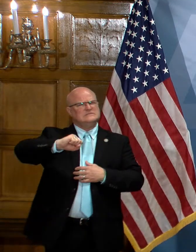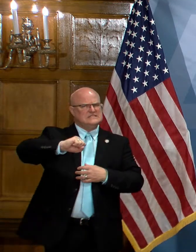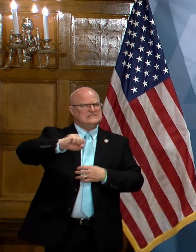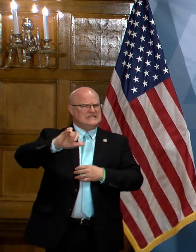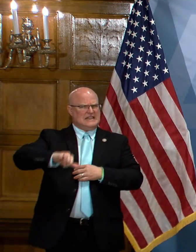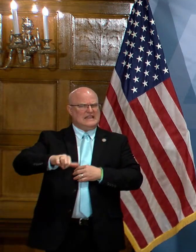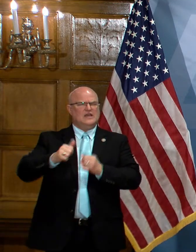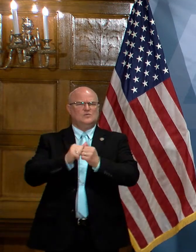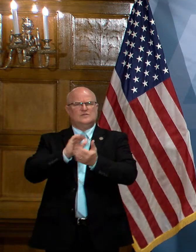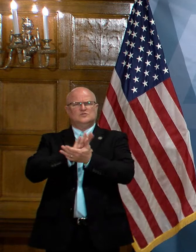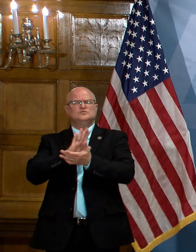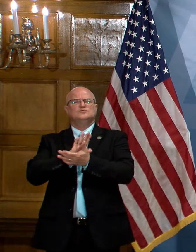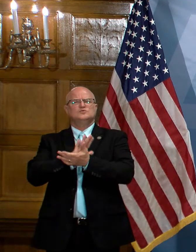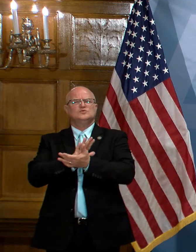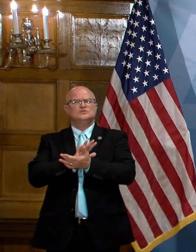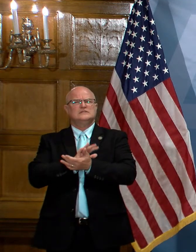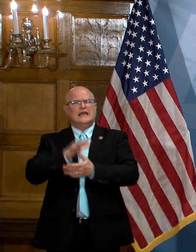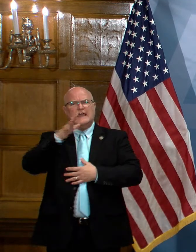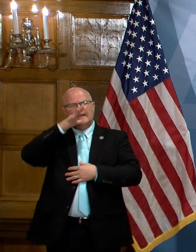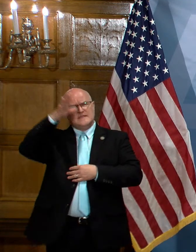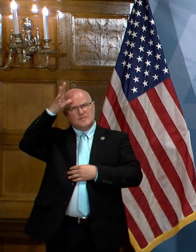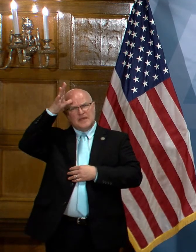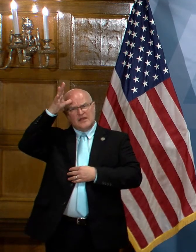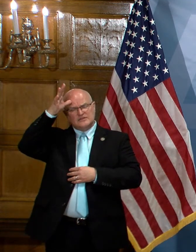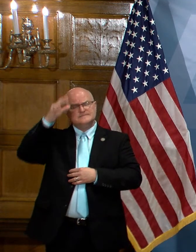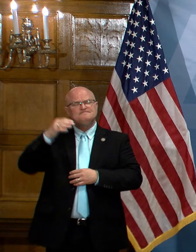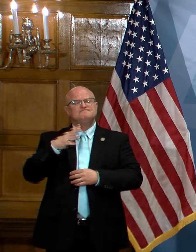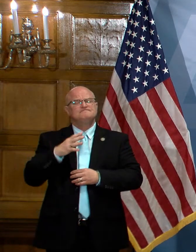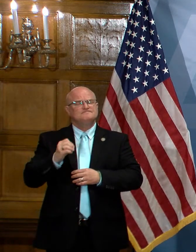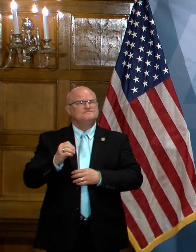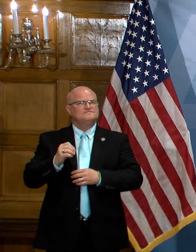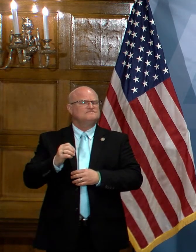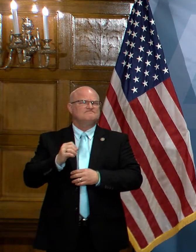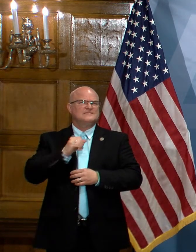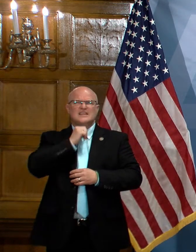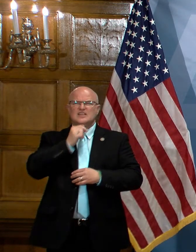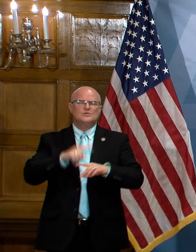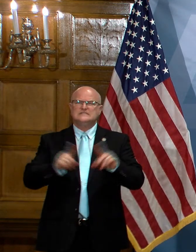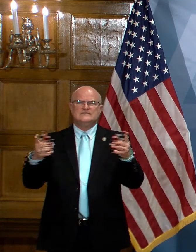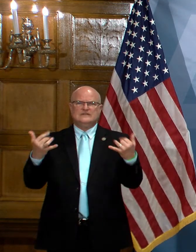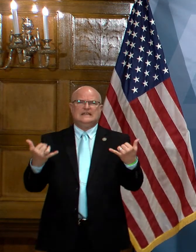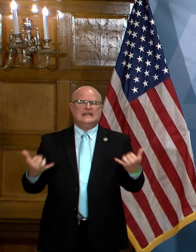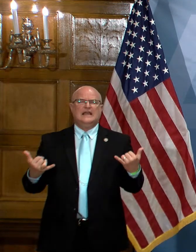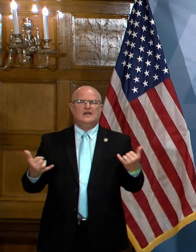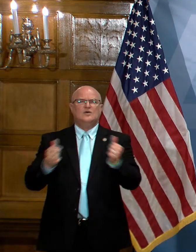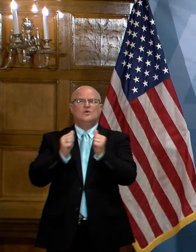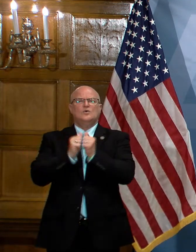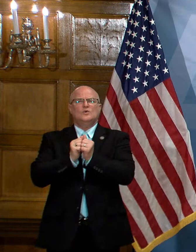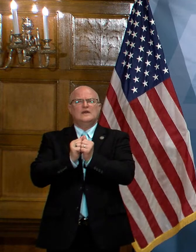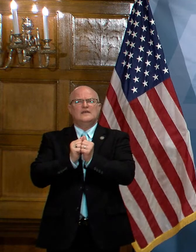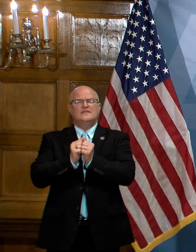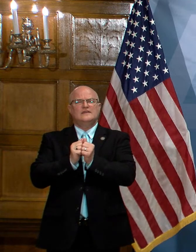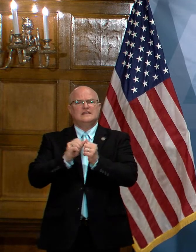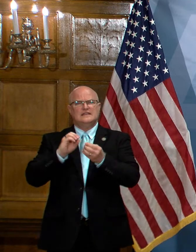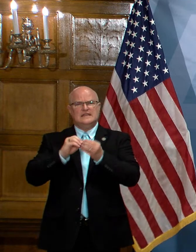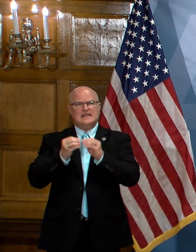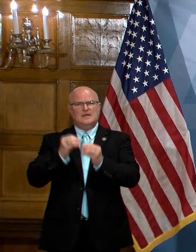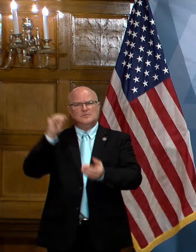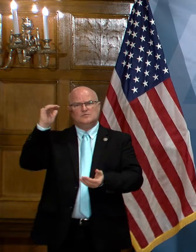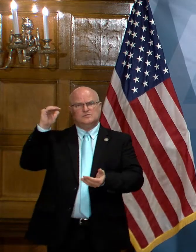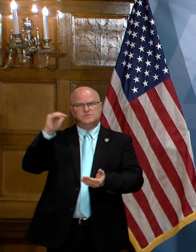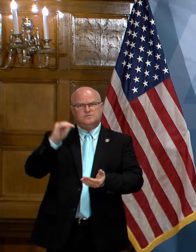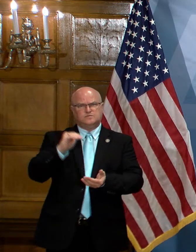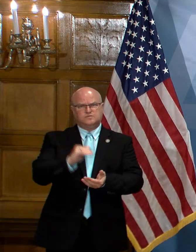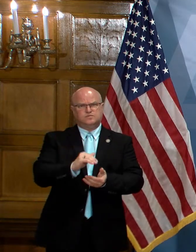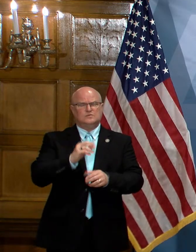resistance to that among the schools and the parents. And it's not really any different now with the low case number